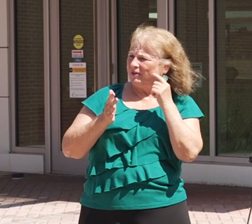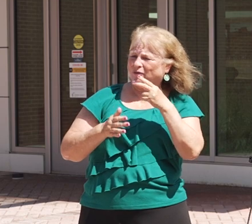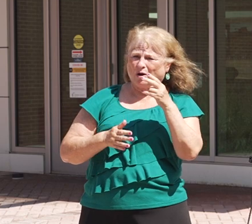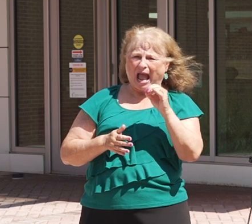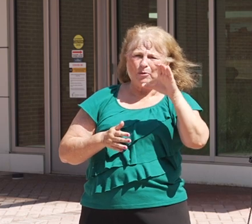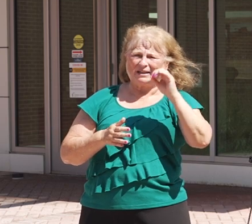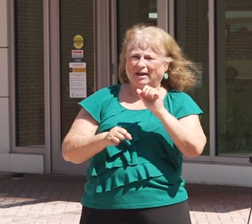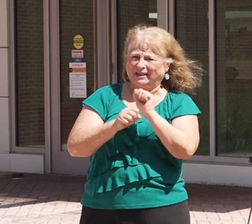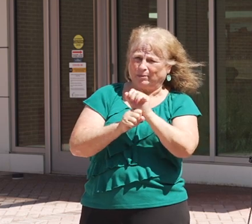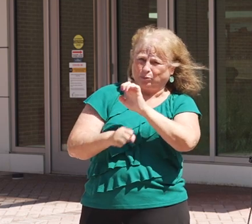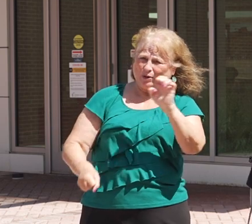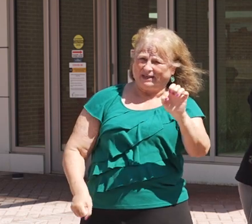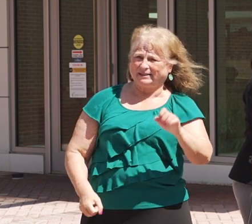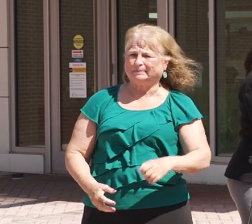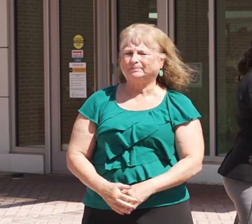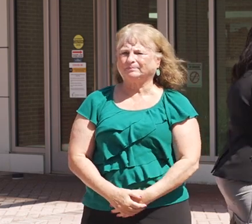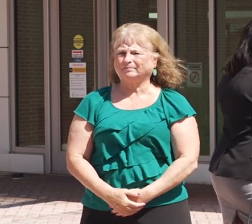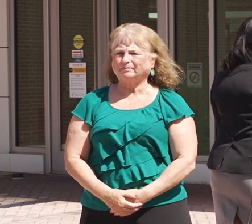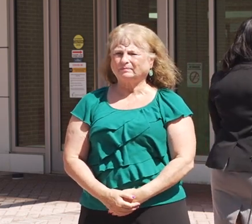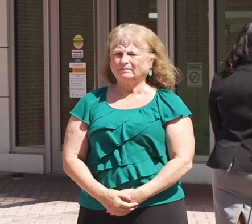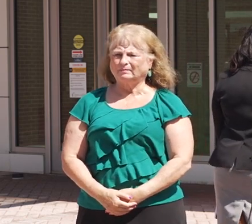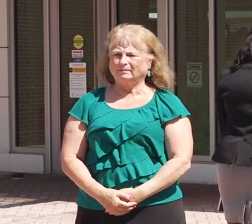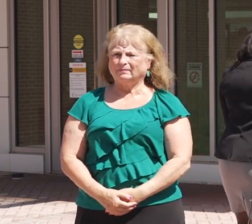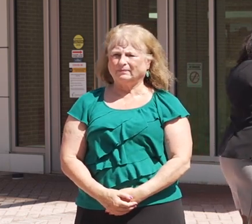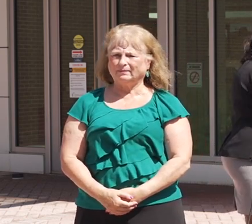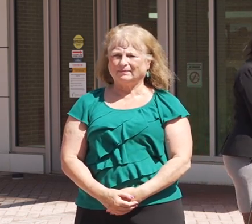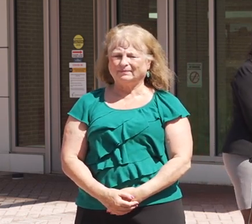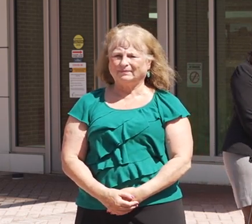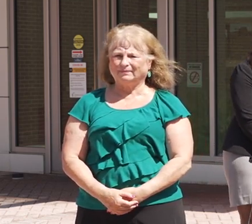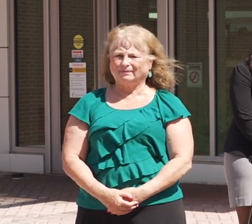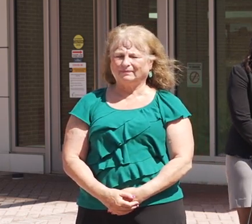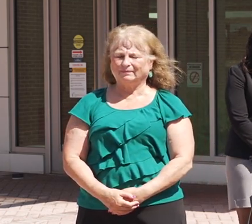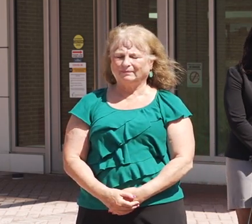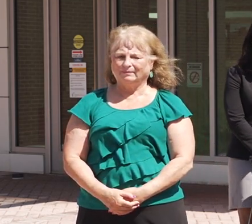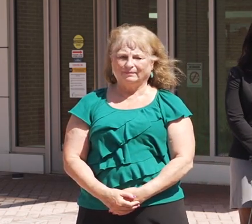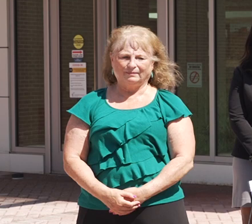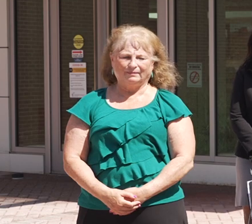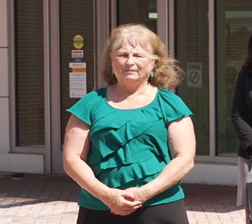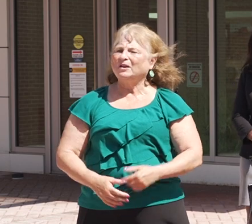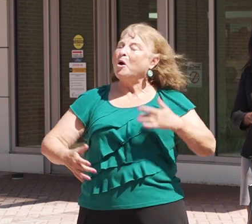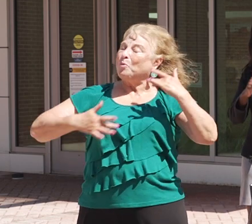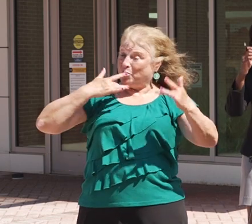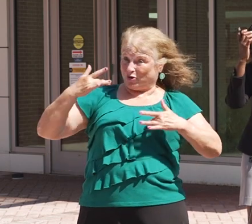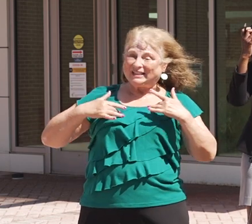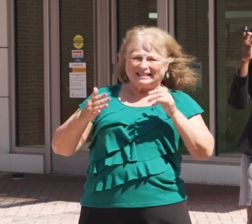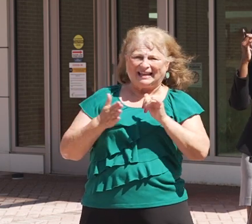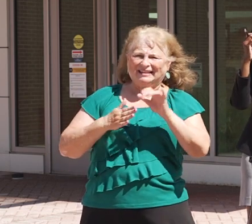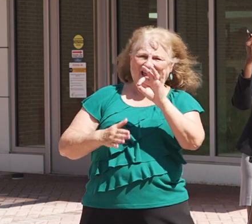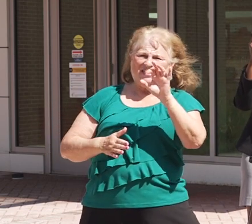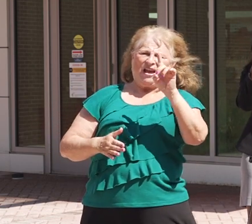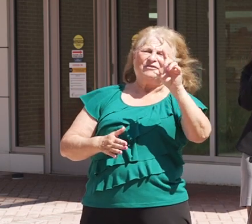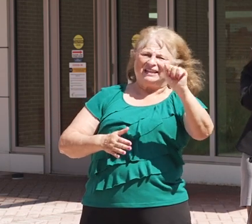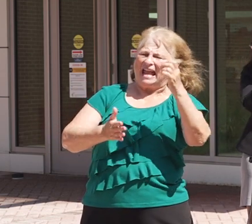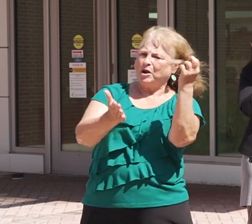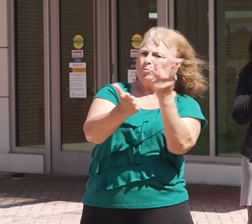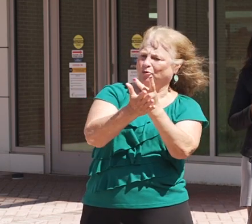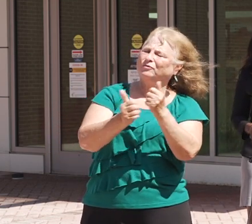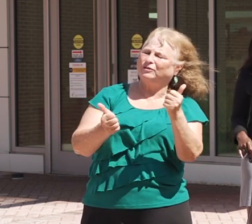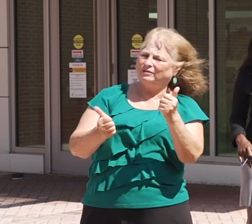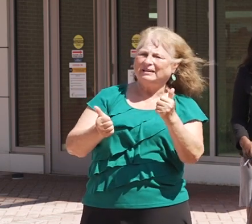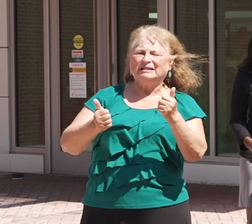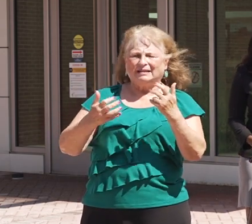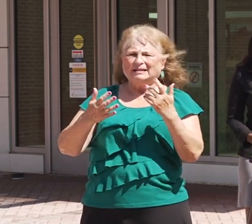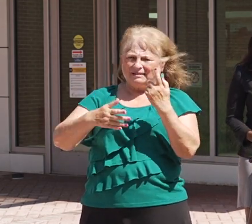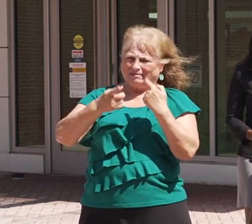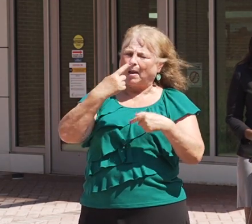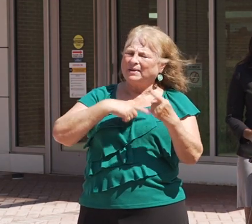for Howard County employees. We're excited about the FDA approval